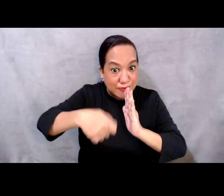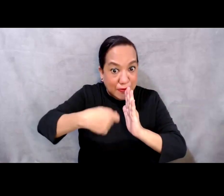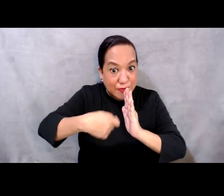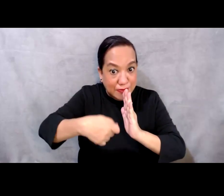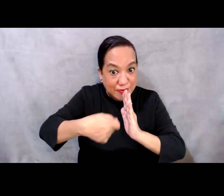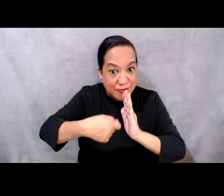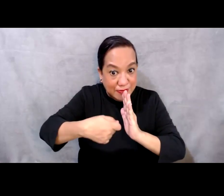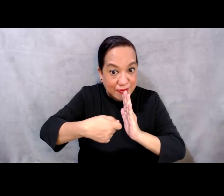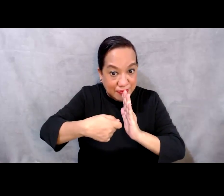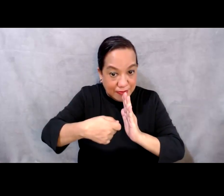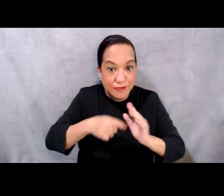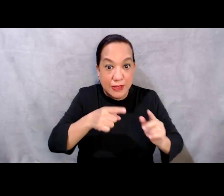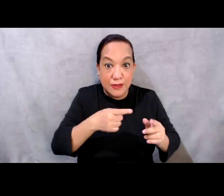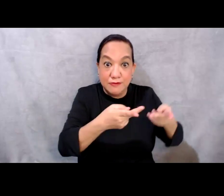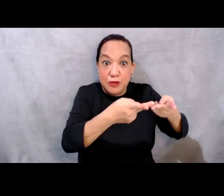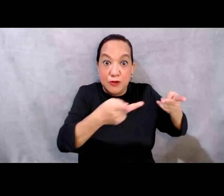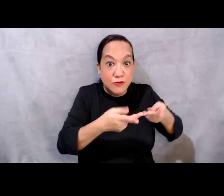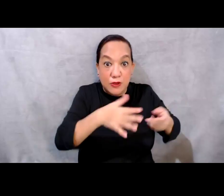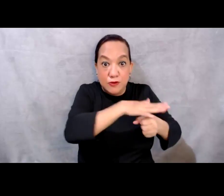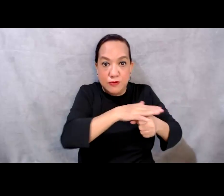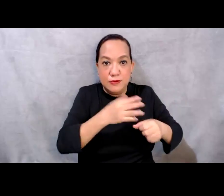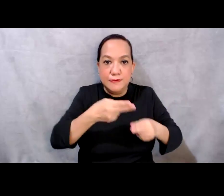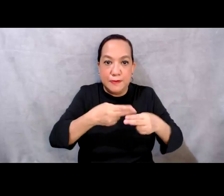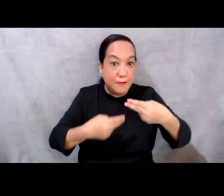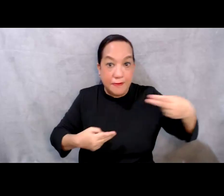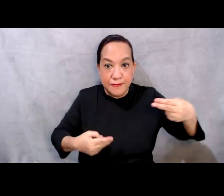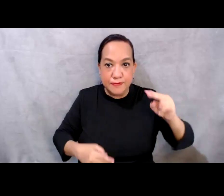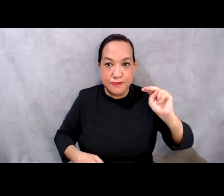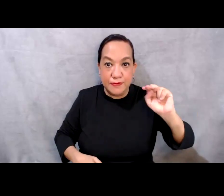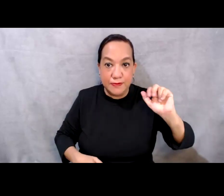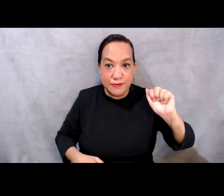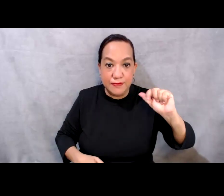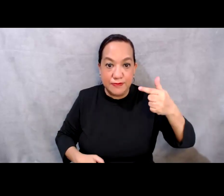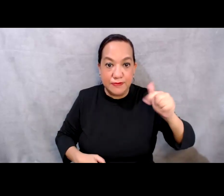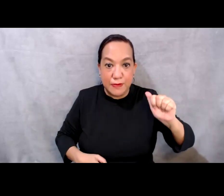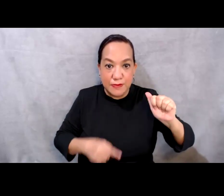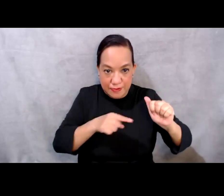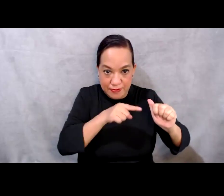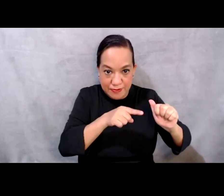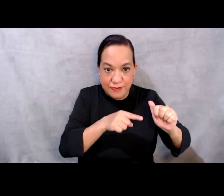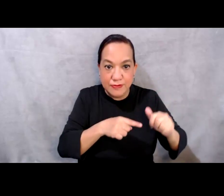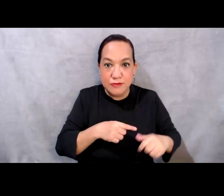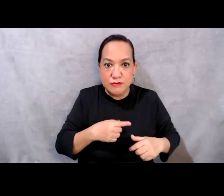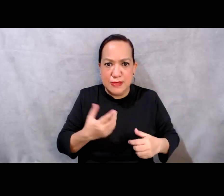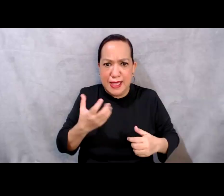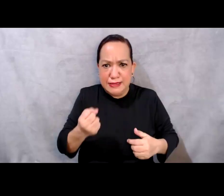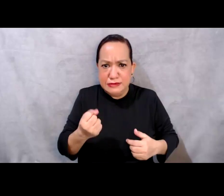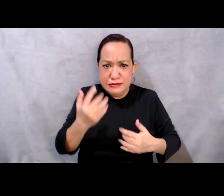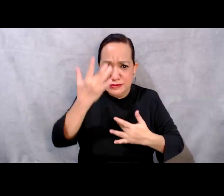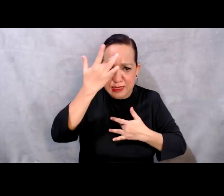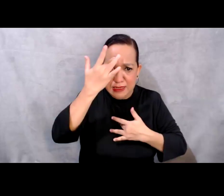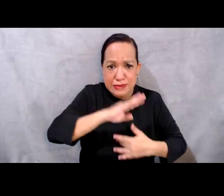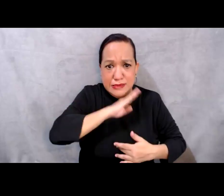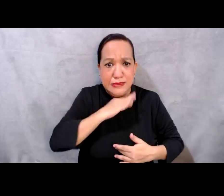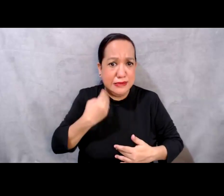have morbidity and mortality rates higher than national averages. This was at the time when the coal plant project